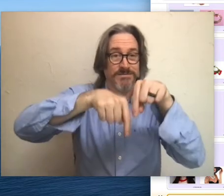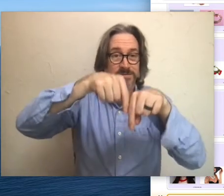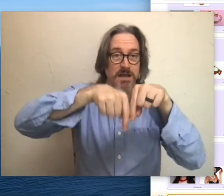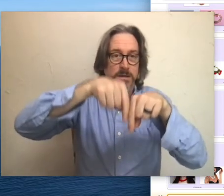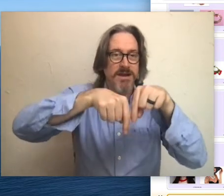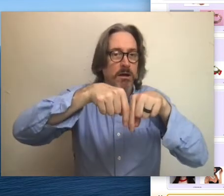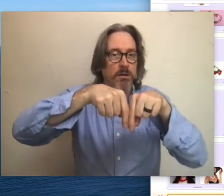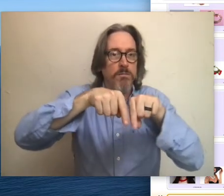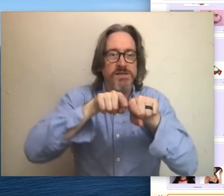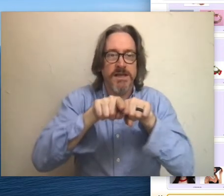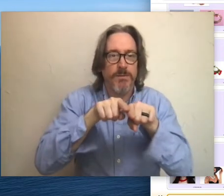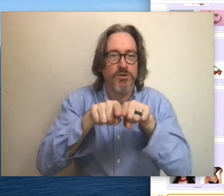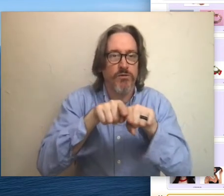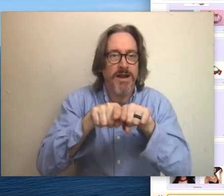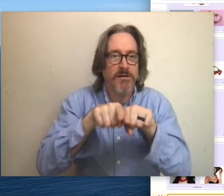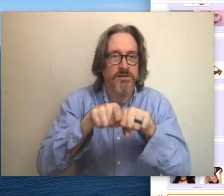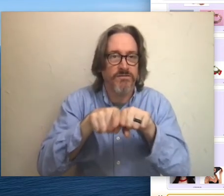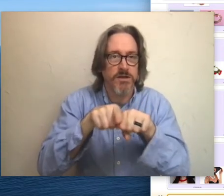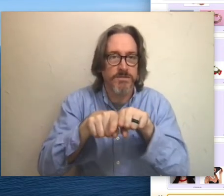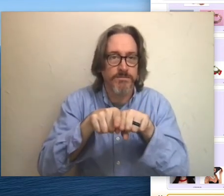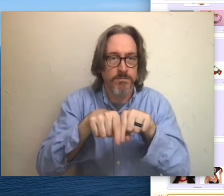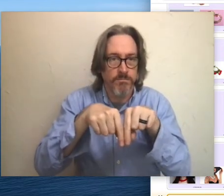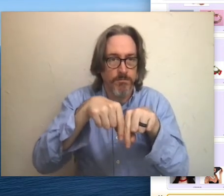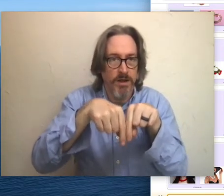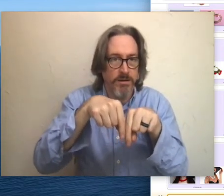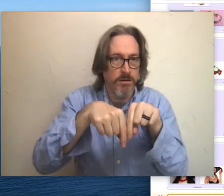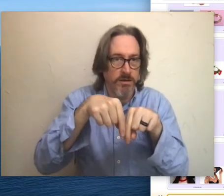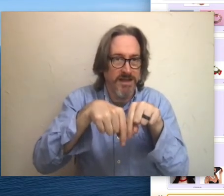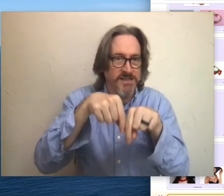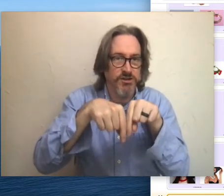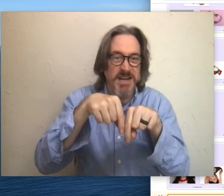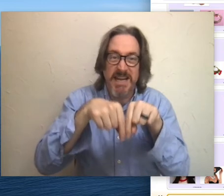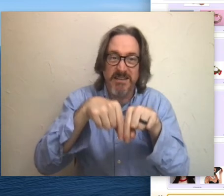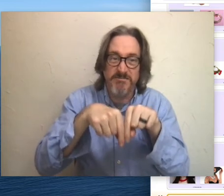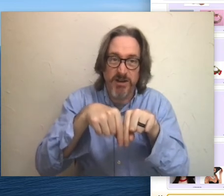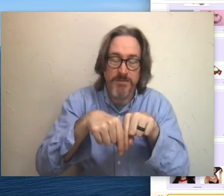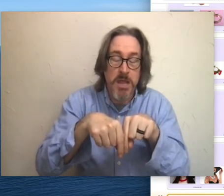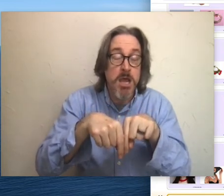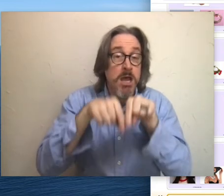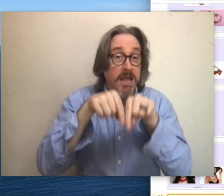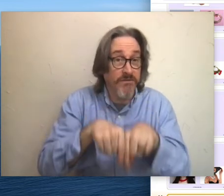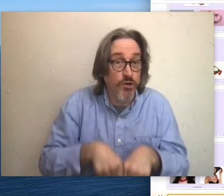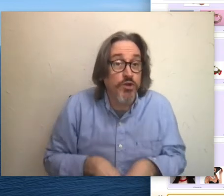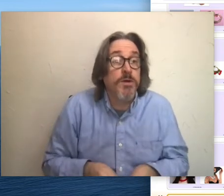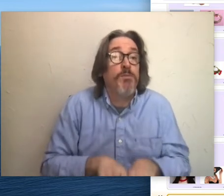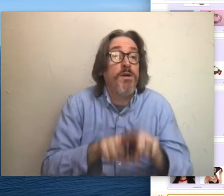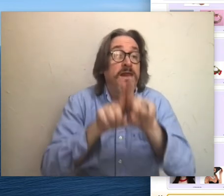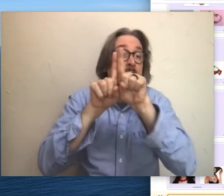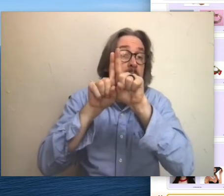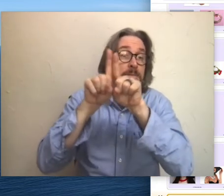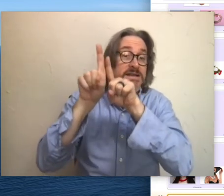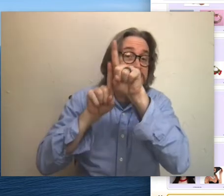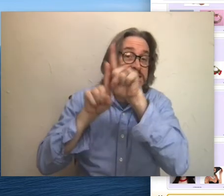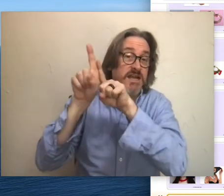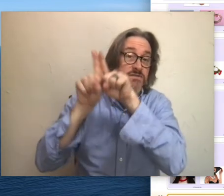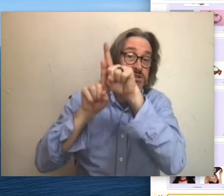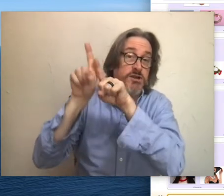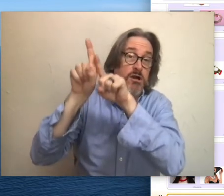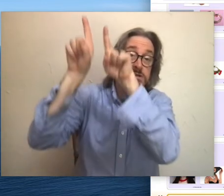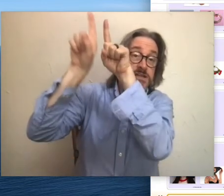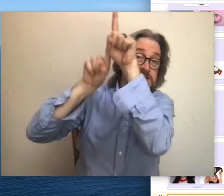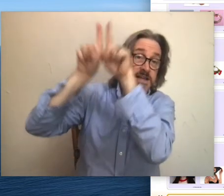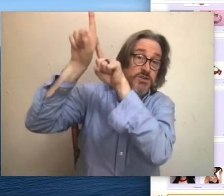Socks. Now, most of the time people do it right out to the front, but the idea is you're knitting, right? If you do it pointing up, it's the sign